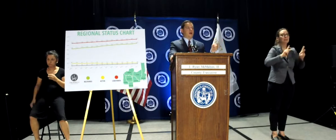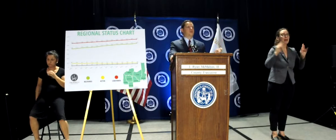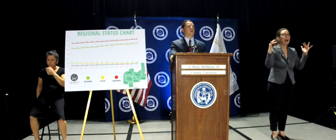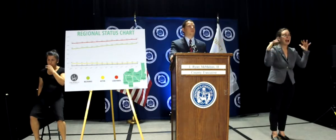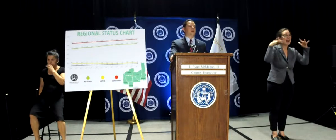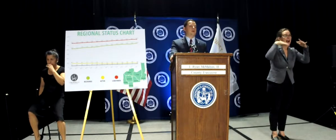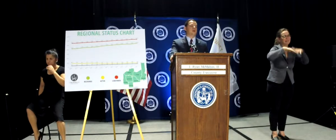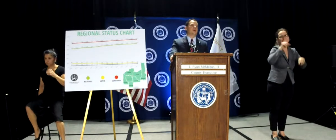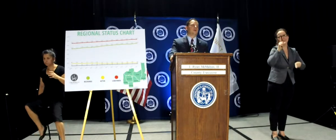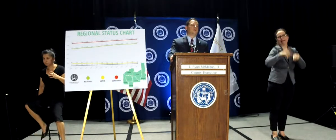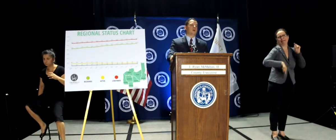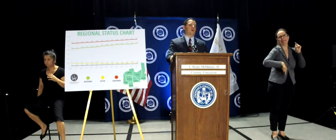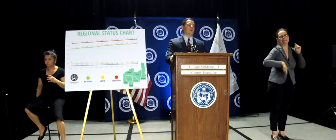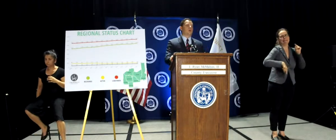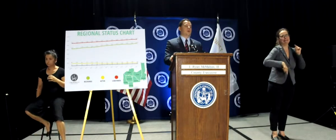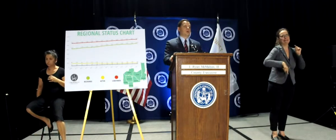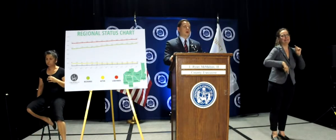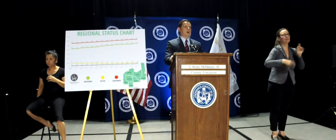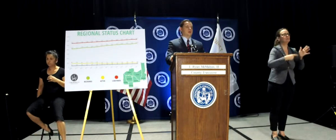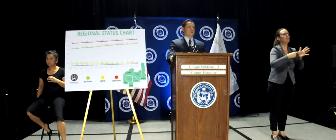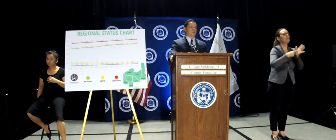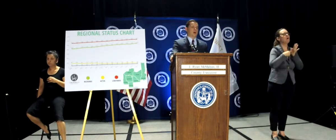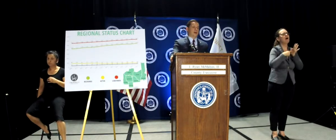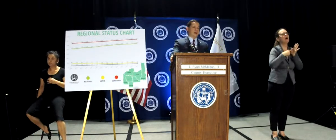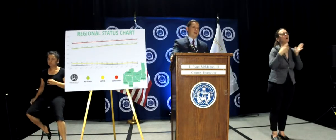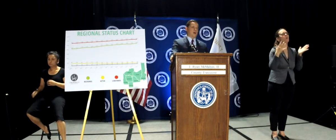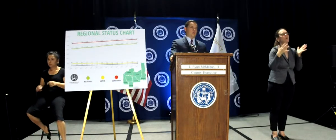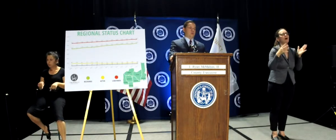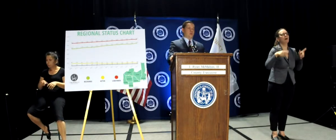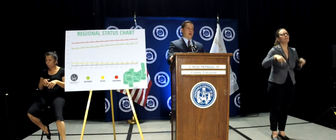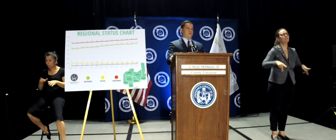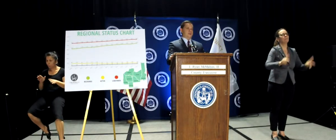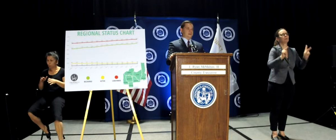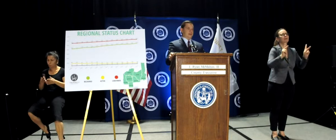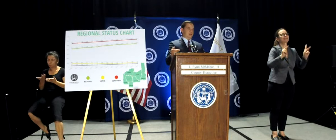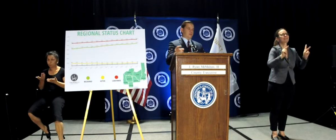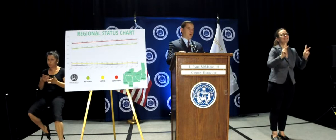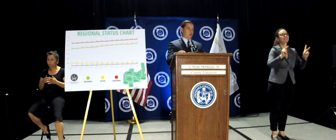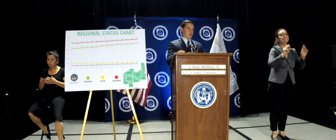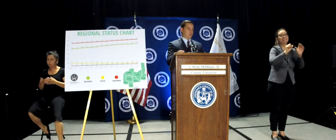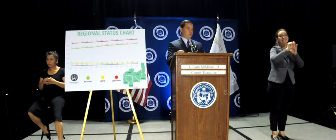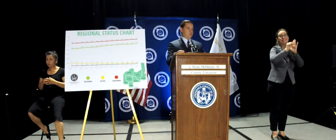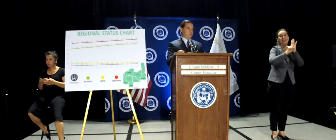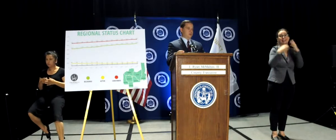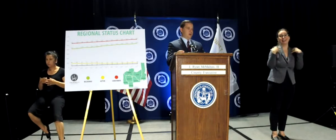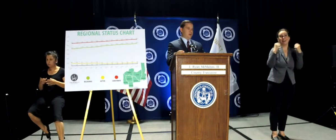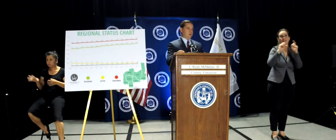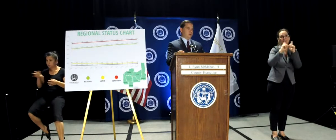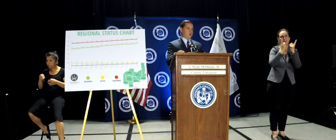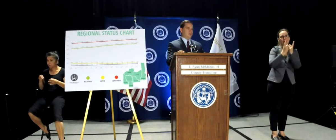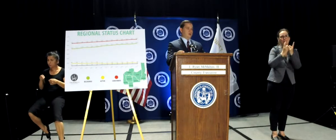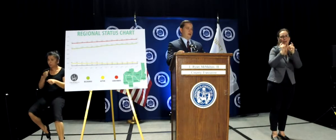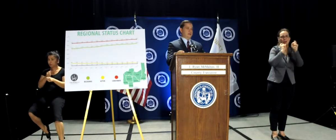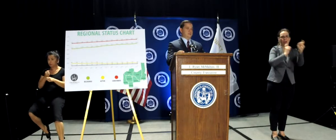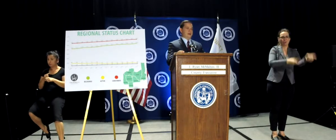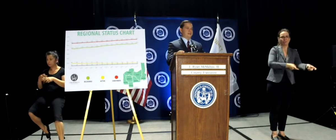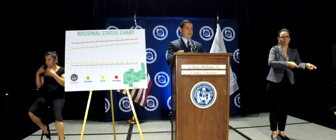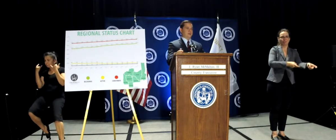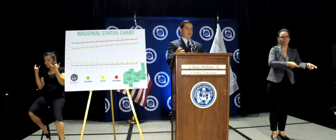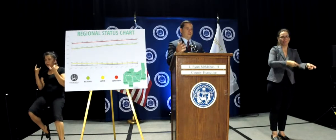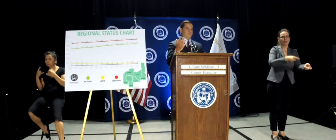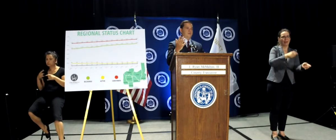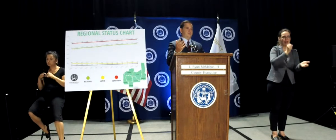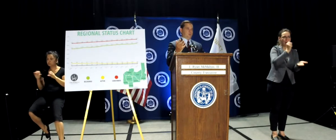from the state health department. So right now you have an executive order which the governor has a